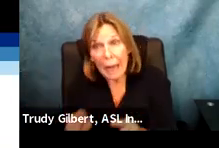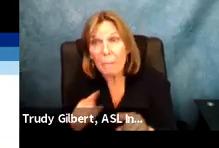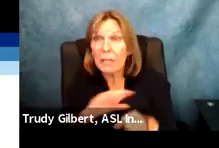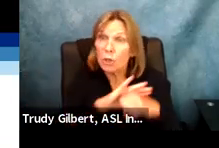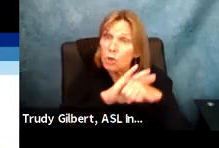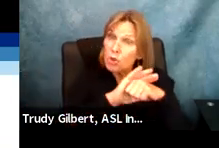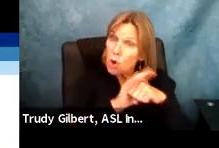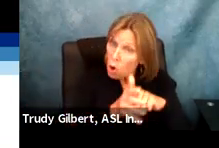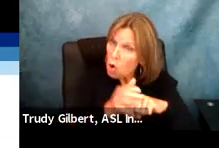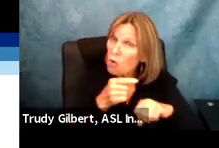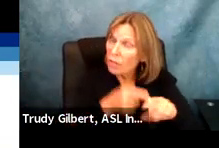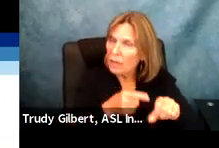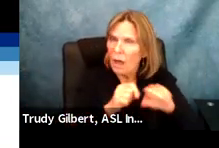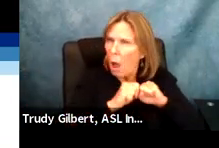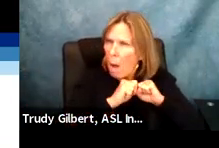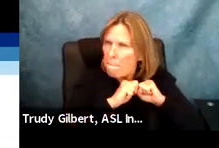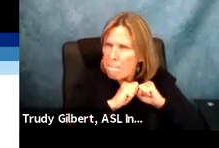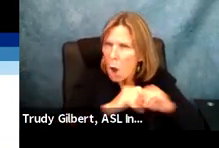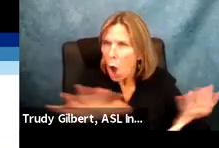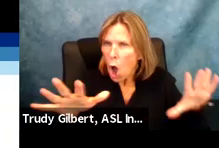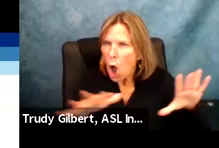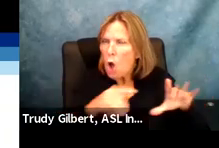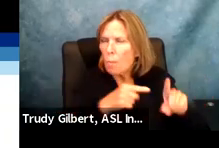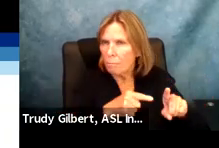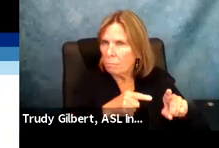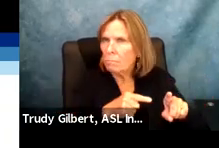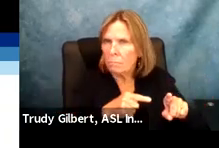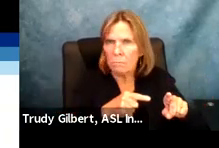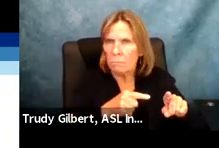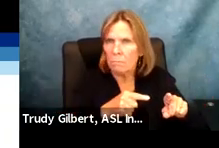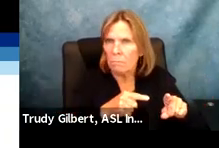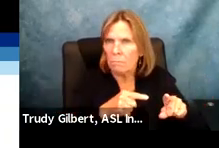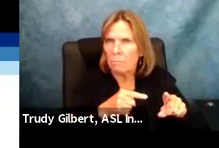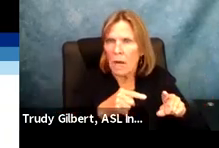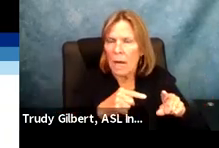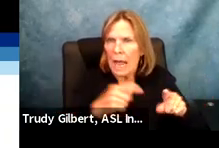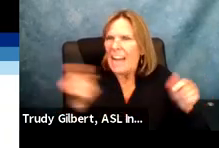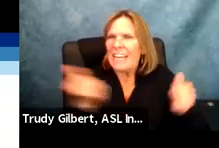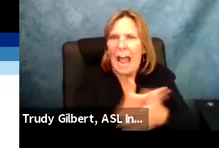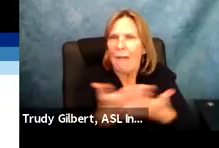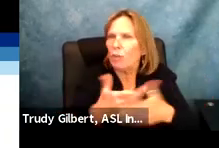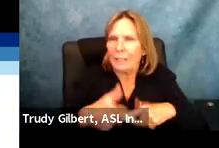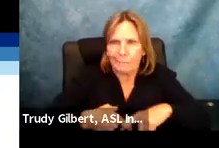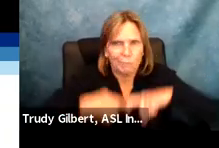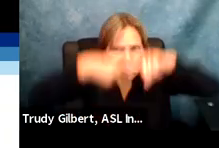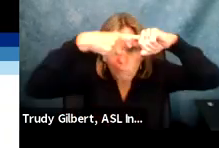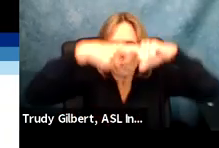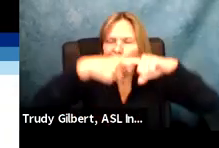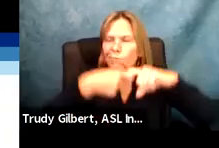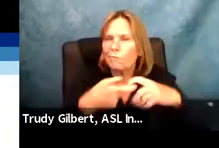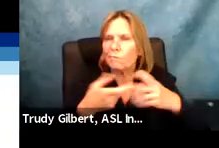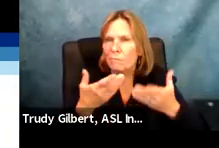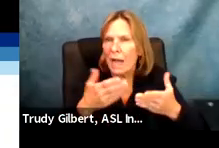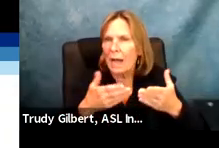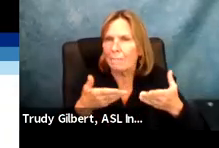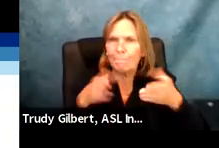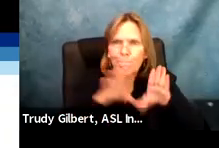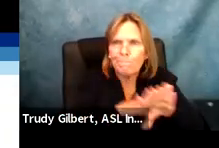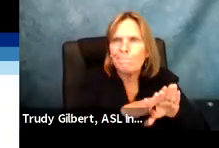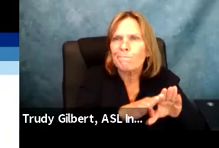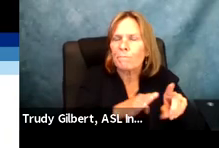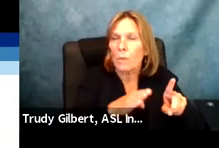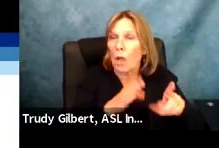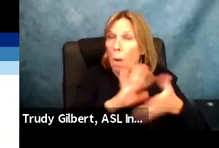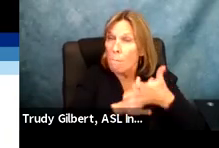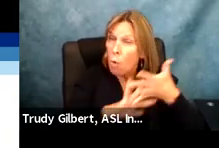know, the world stopped last spring, just completely stopped. And the biggest priority that everyone